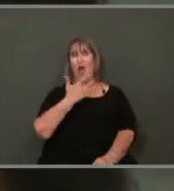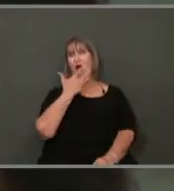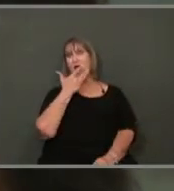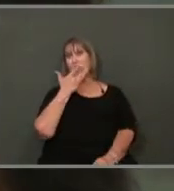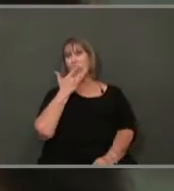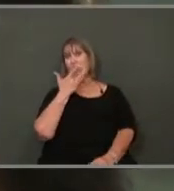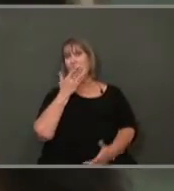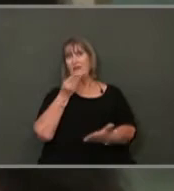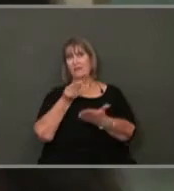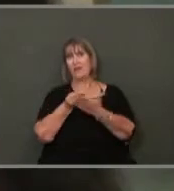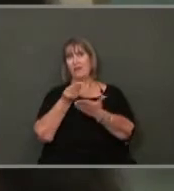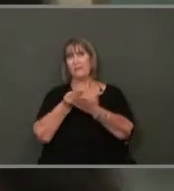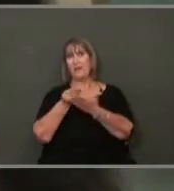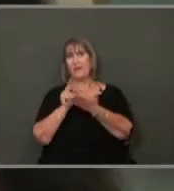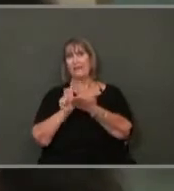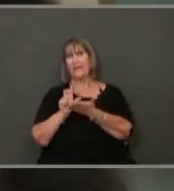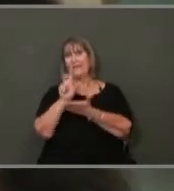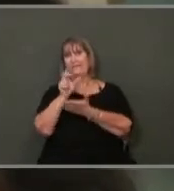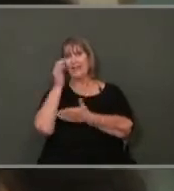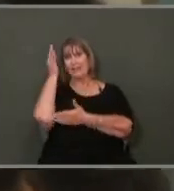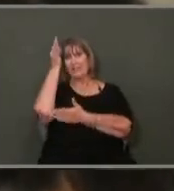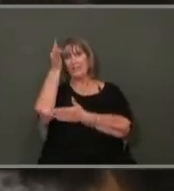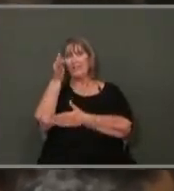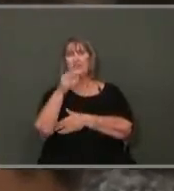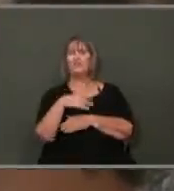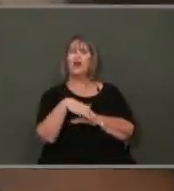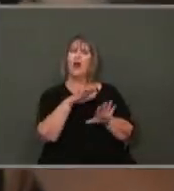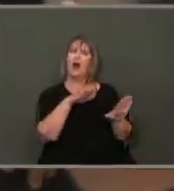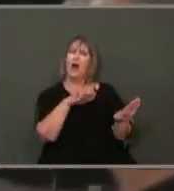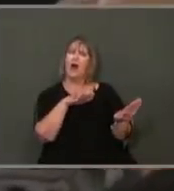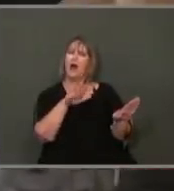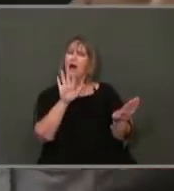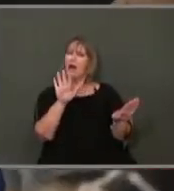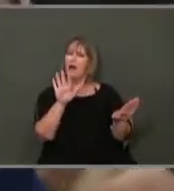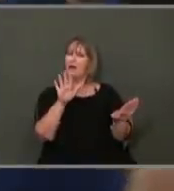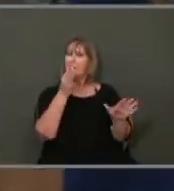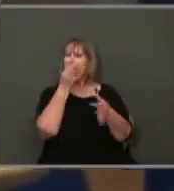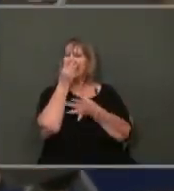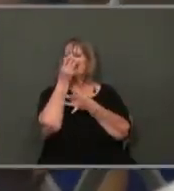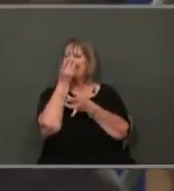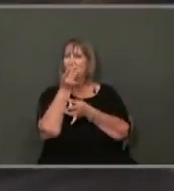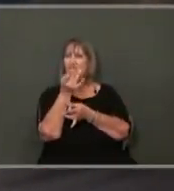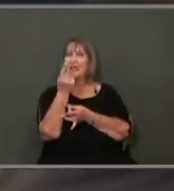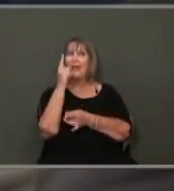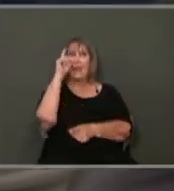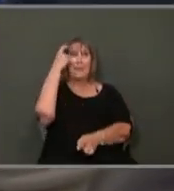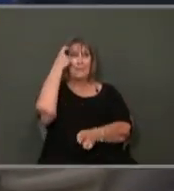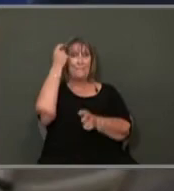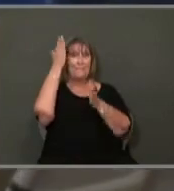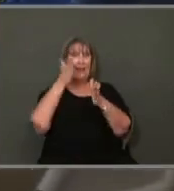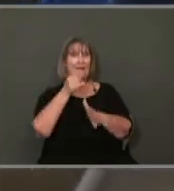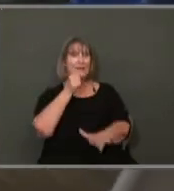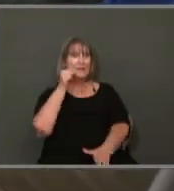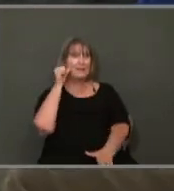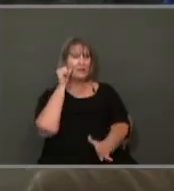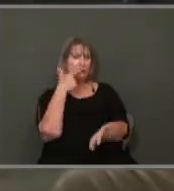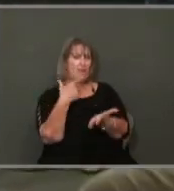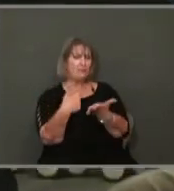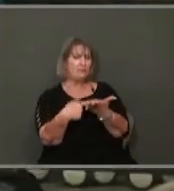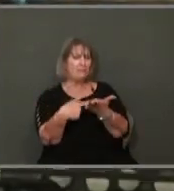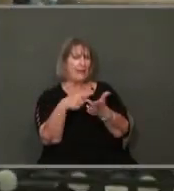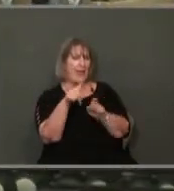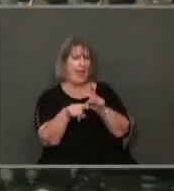for another purpose. I don't know what that is. That's an interesting topic. One of the things the mayor asked yesterday that we're looking